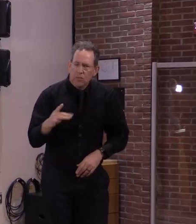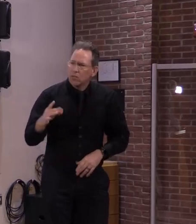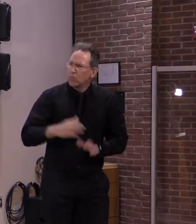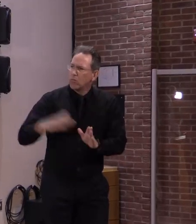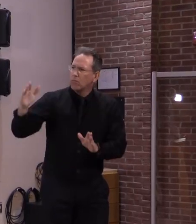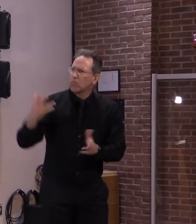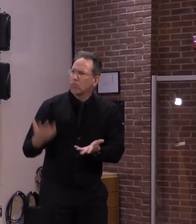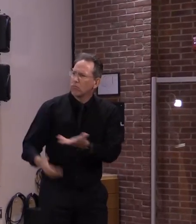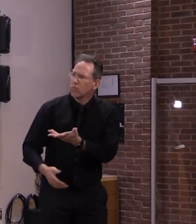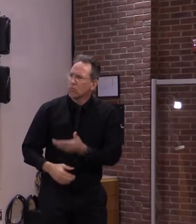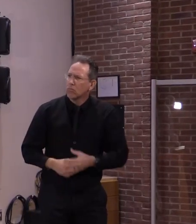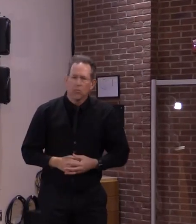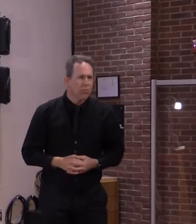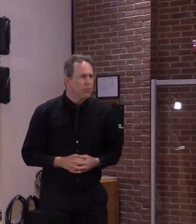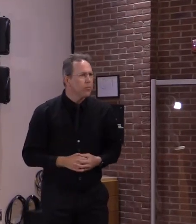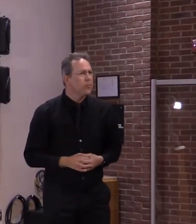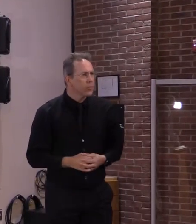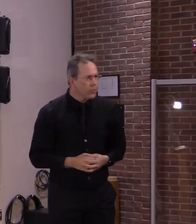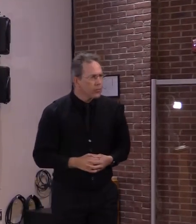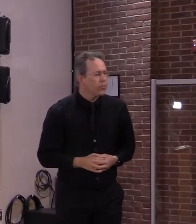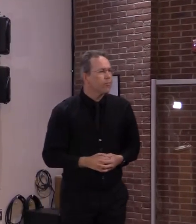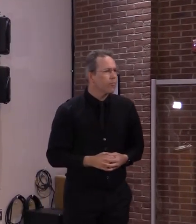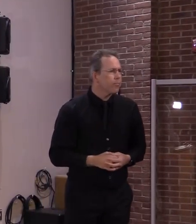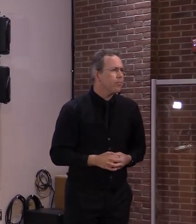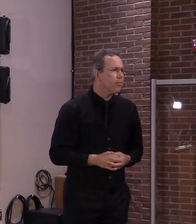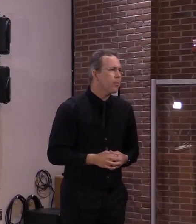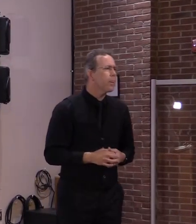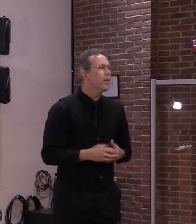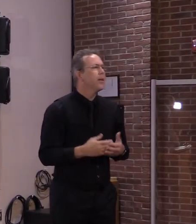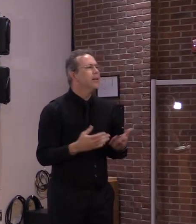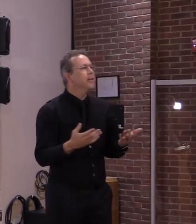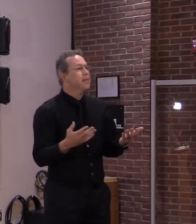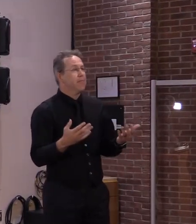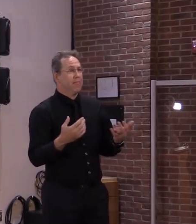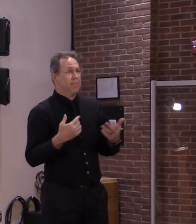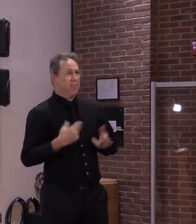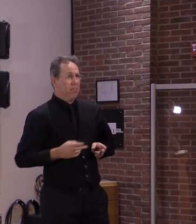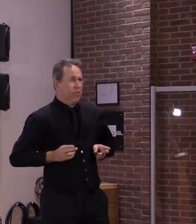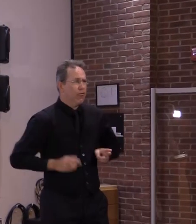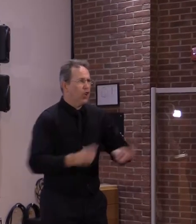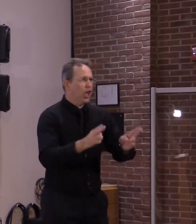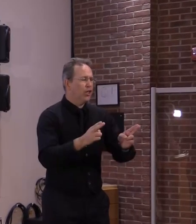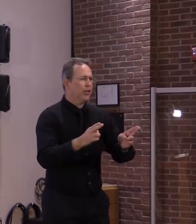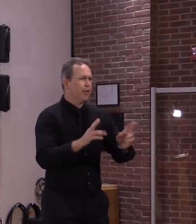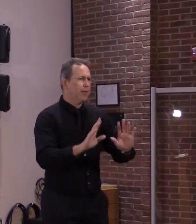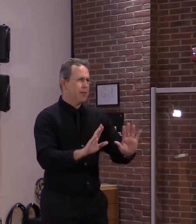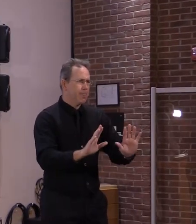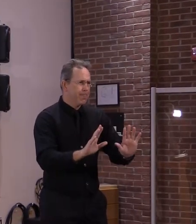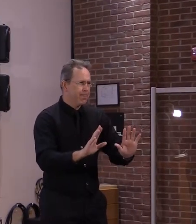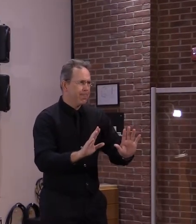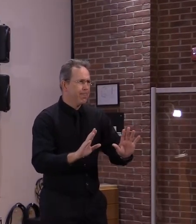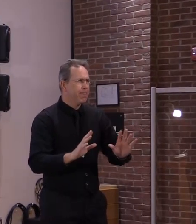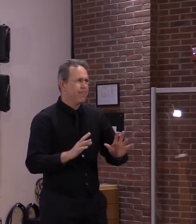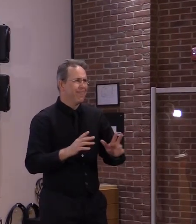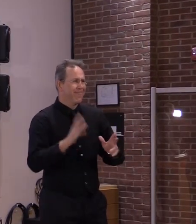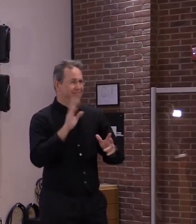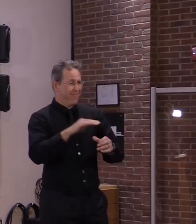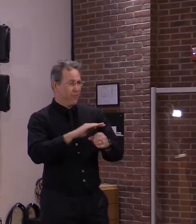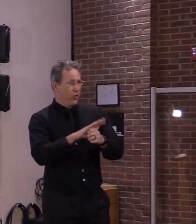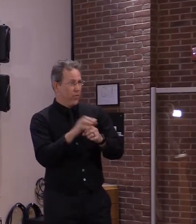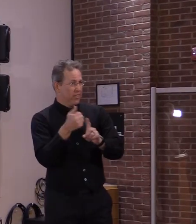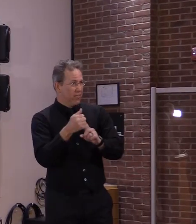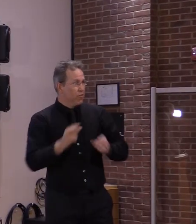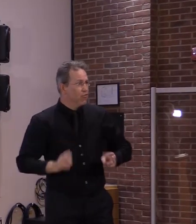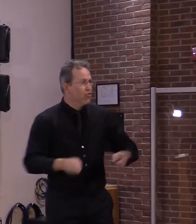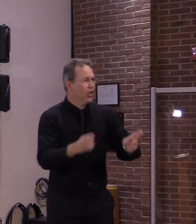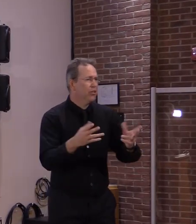So there's not an urgency to get the vaccine if you've just had COVID. What we generally